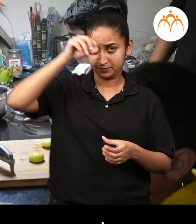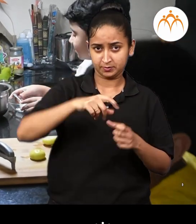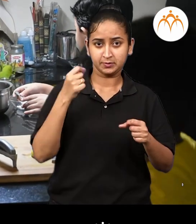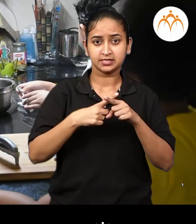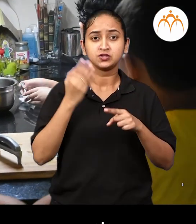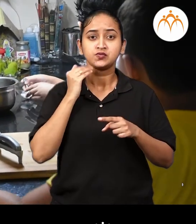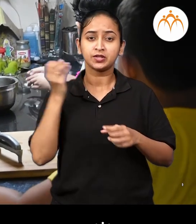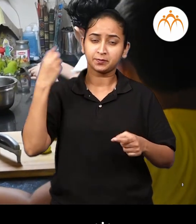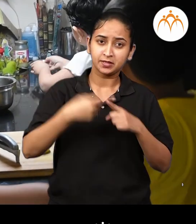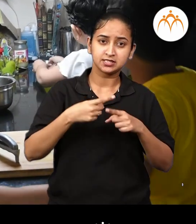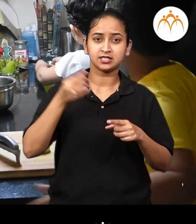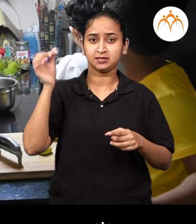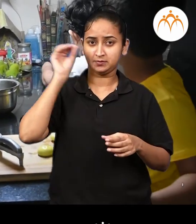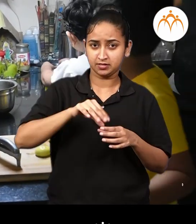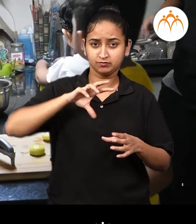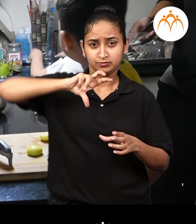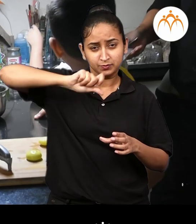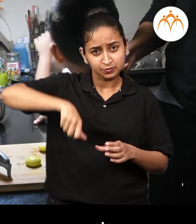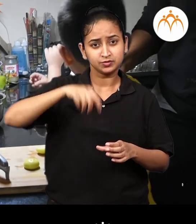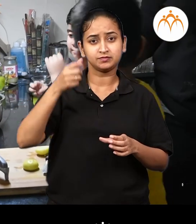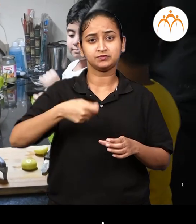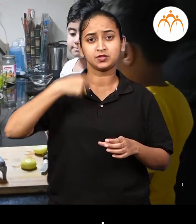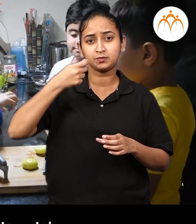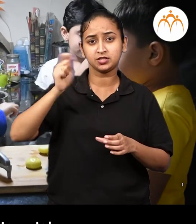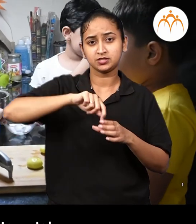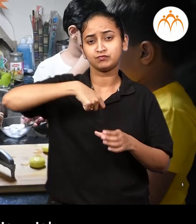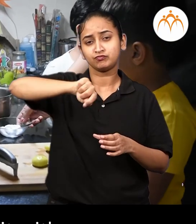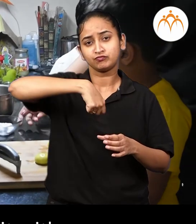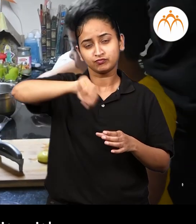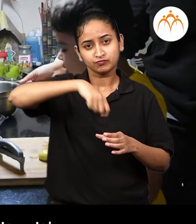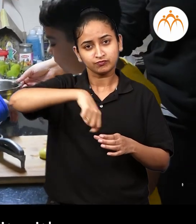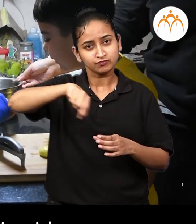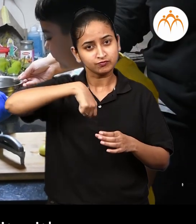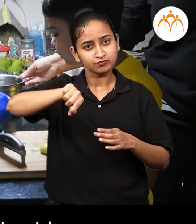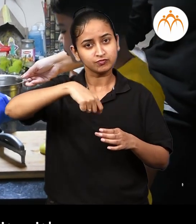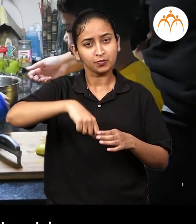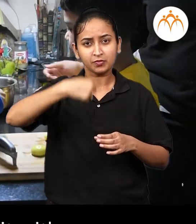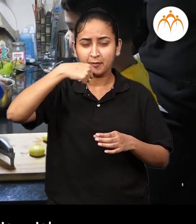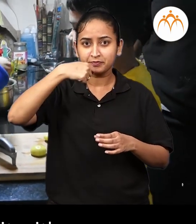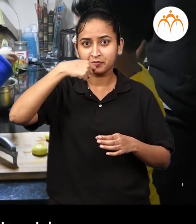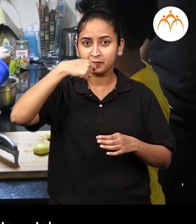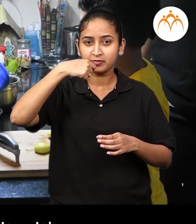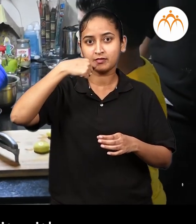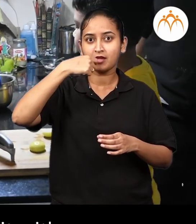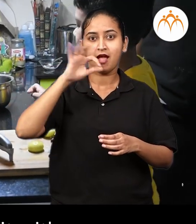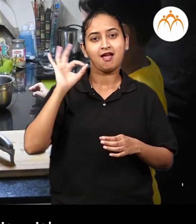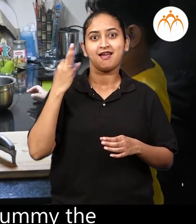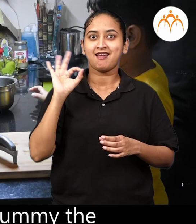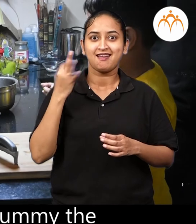salt, sugar in proper quantity. Squeeze the lemon. Stir it with a spoon. Test